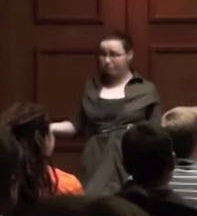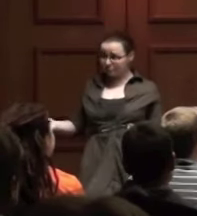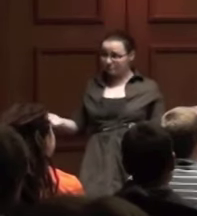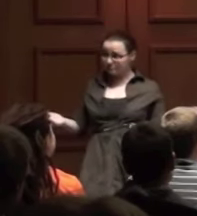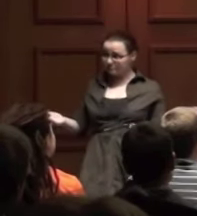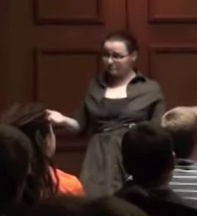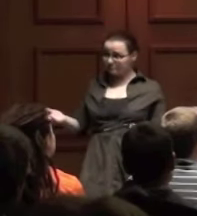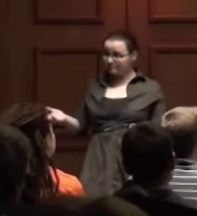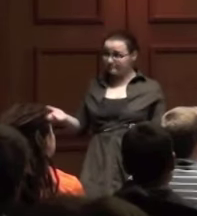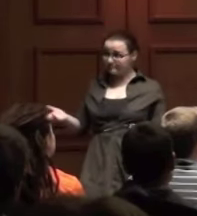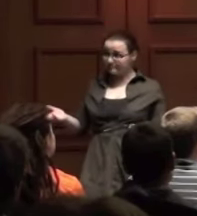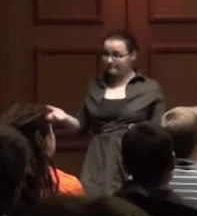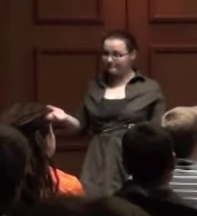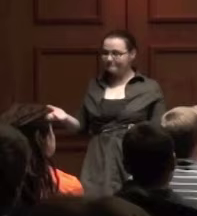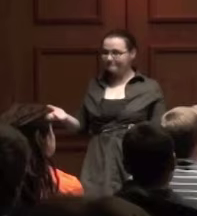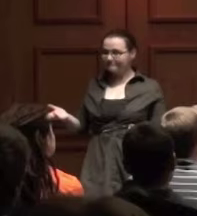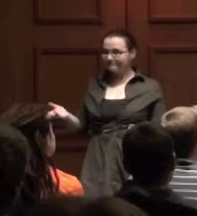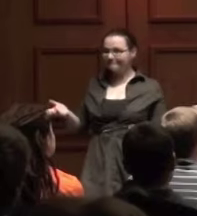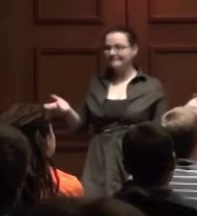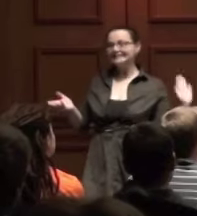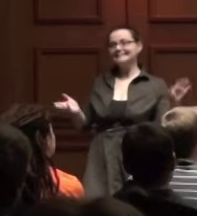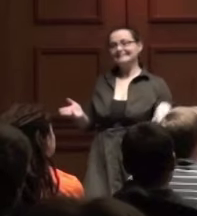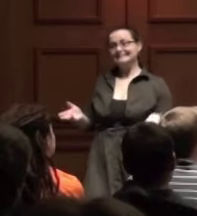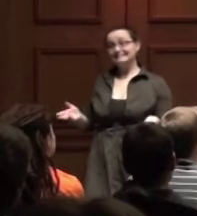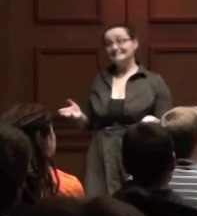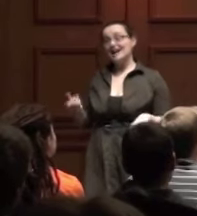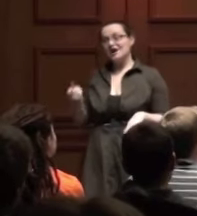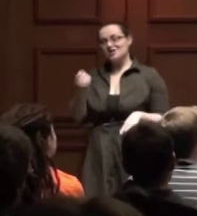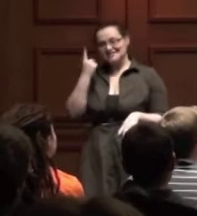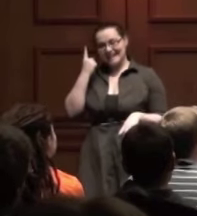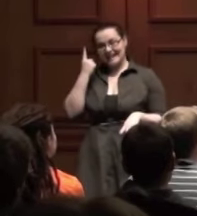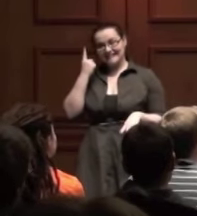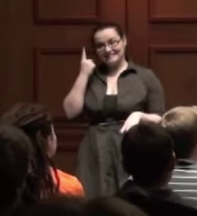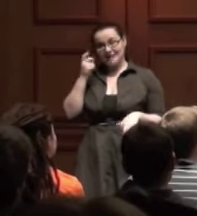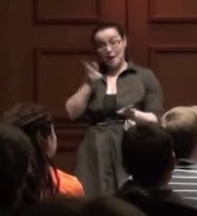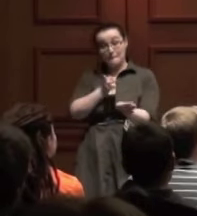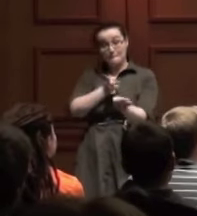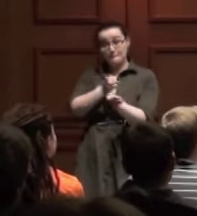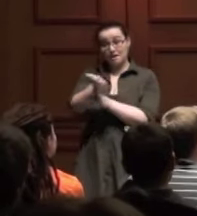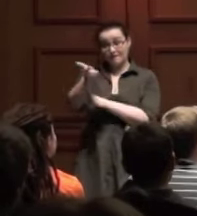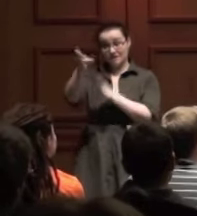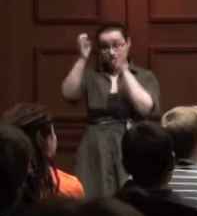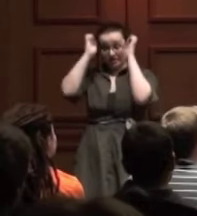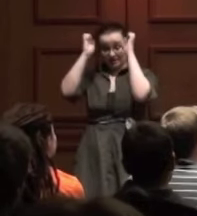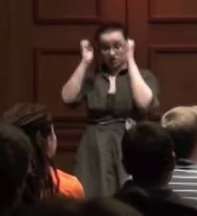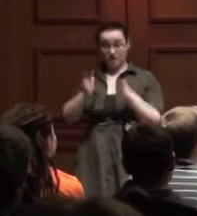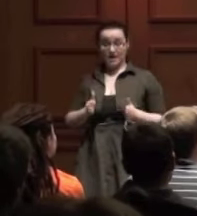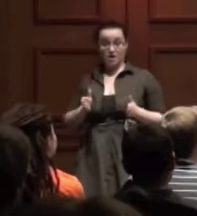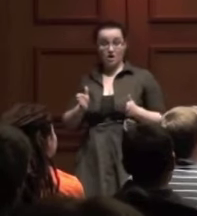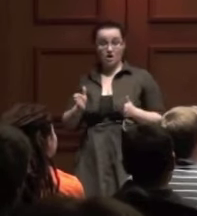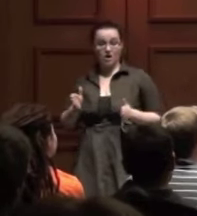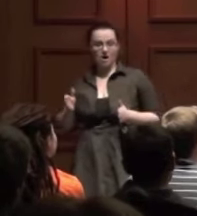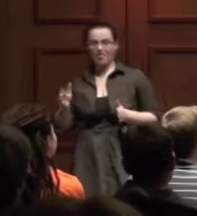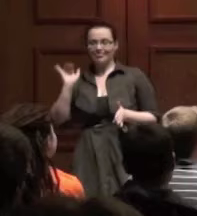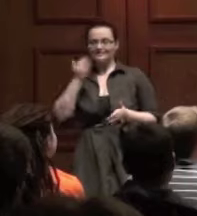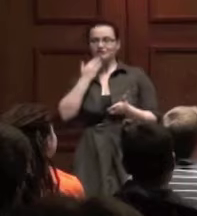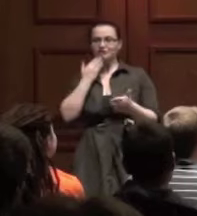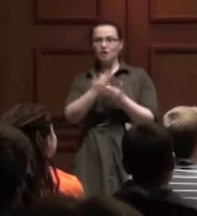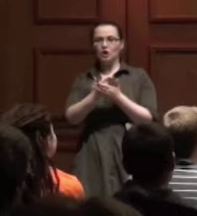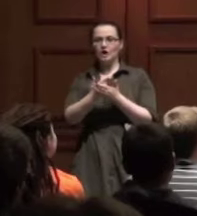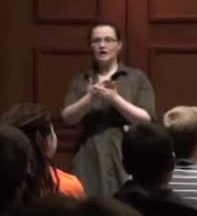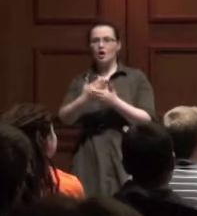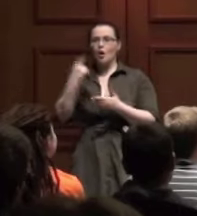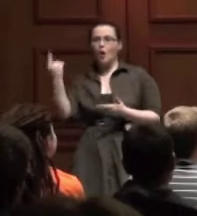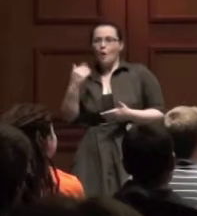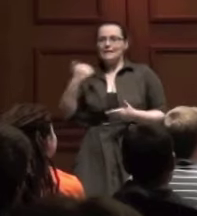This is the good thing about being a professional educator, right? The talking points are always ready to go. I opened my mouth to make her